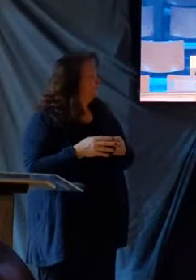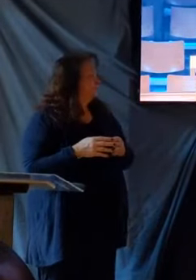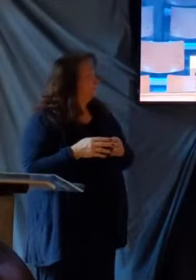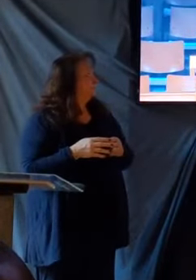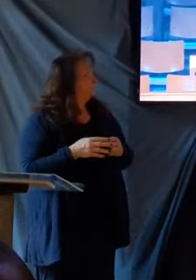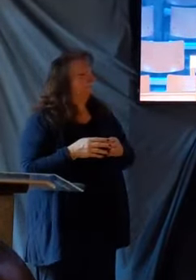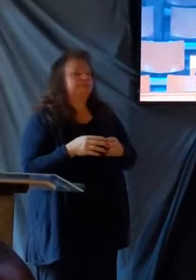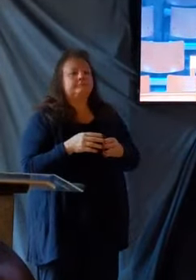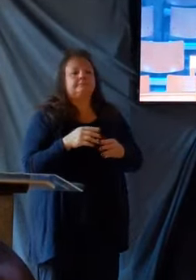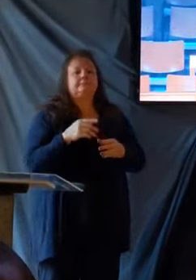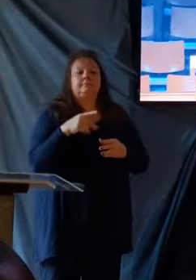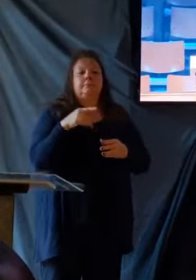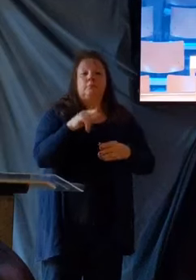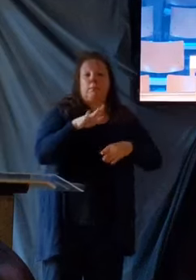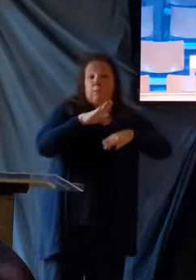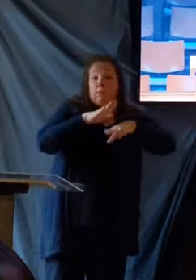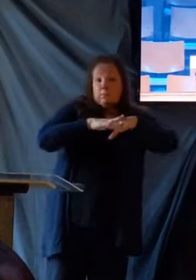he warns,